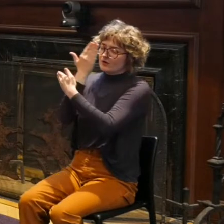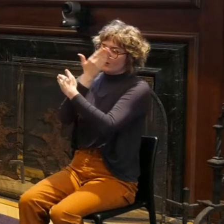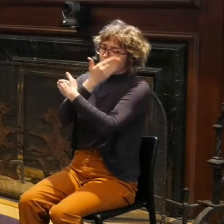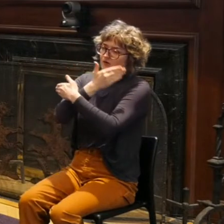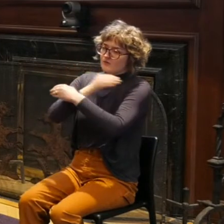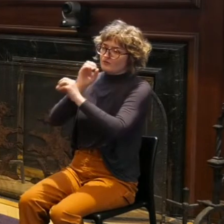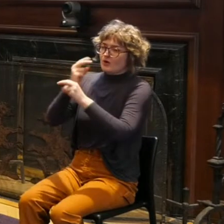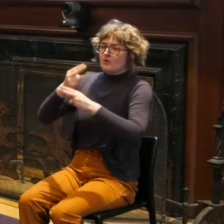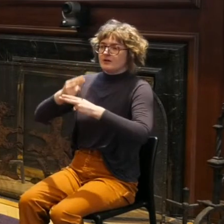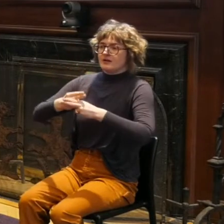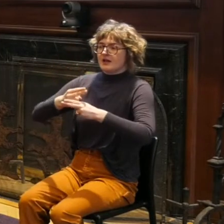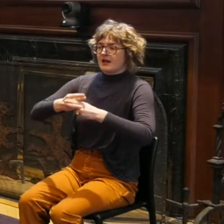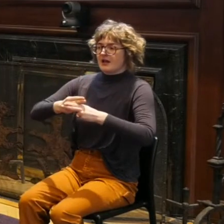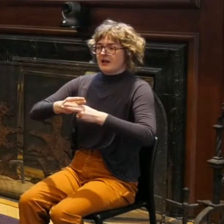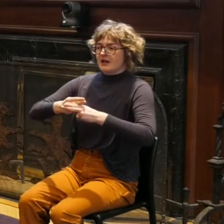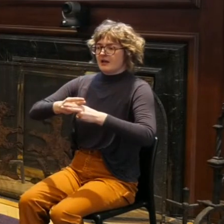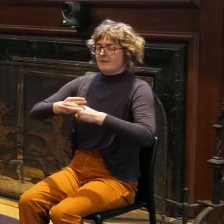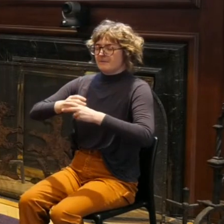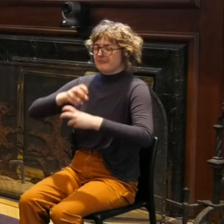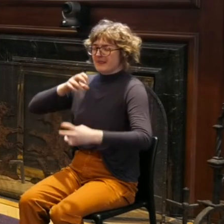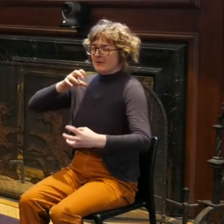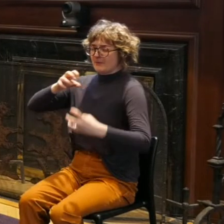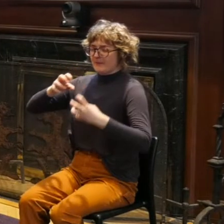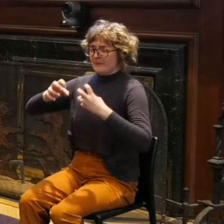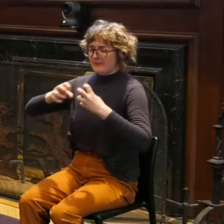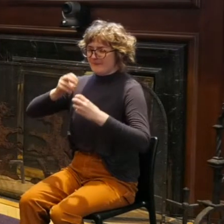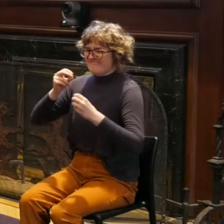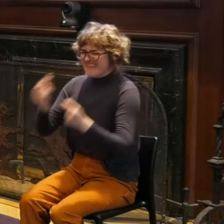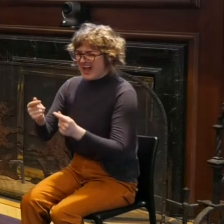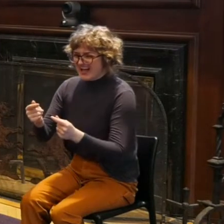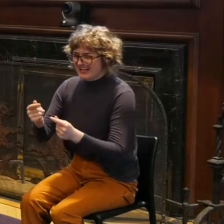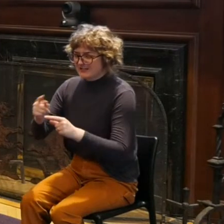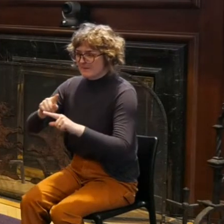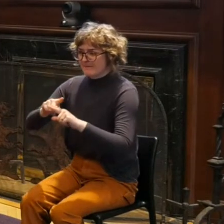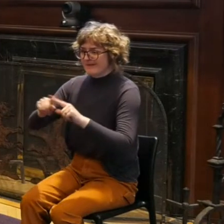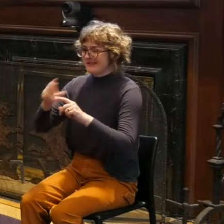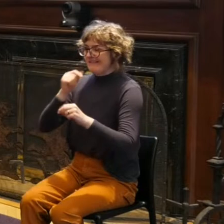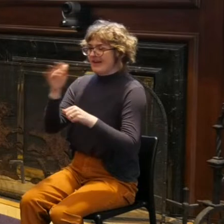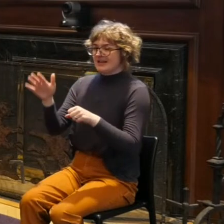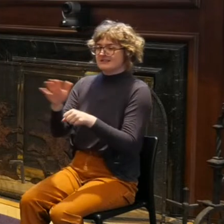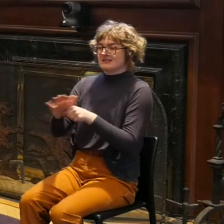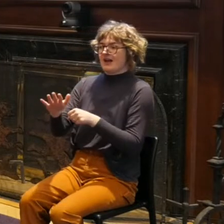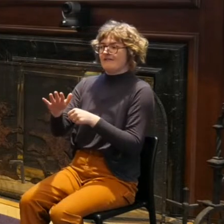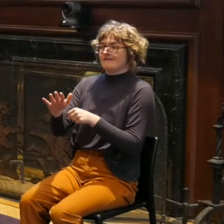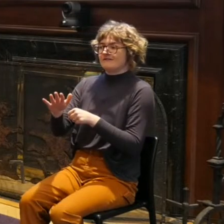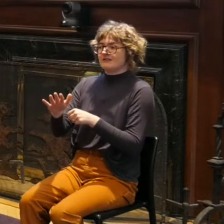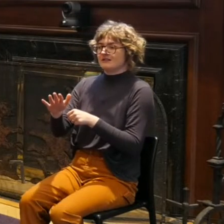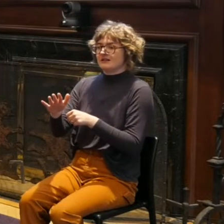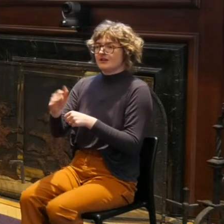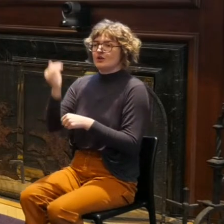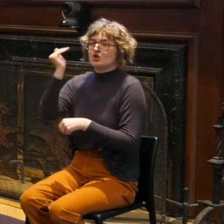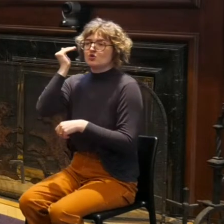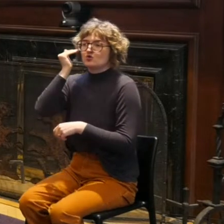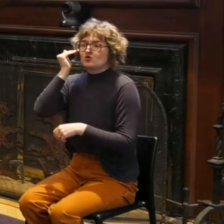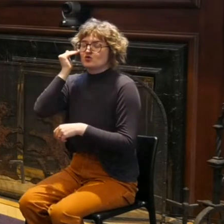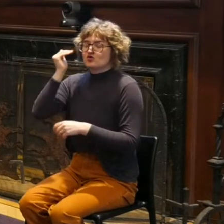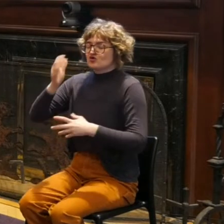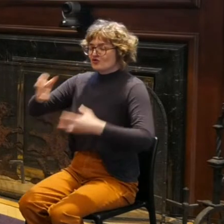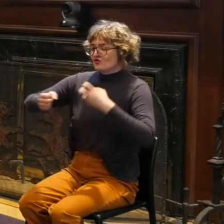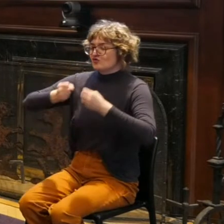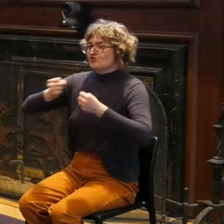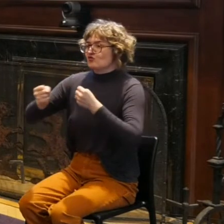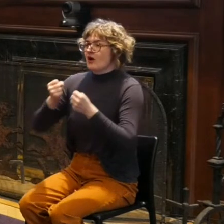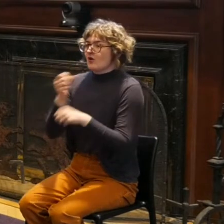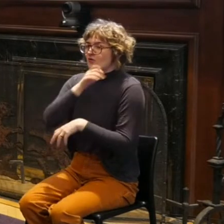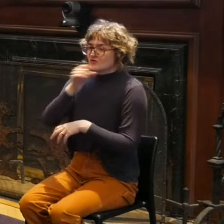name. The grinding came fast, but not fast enough. You knew the truck was in